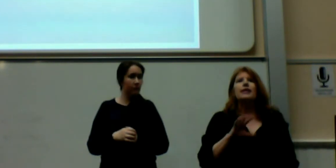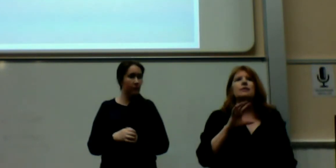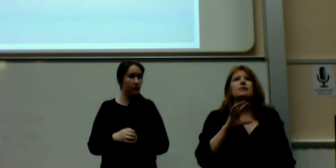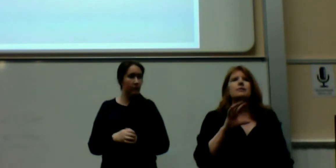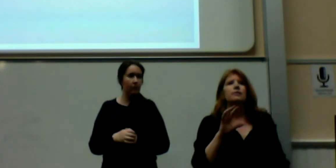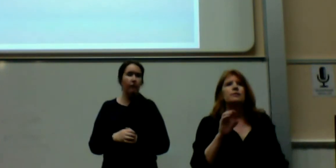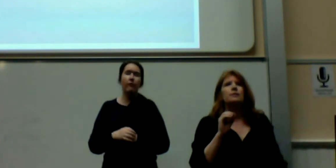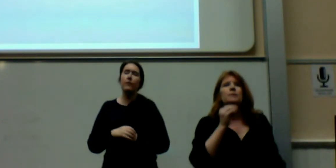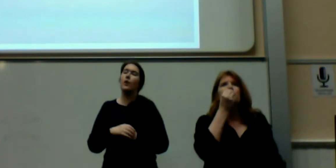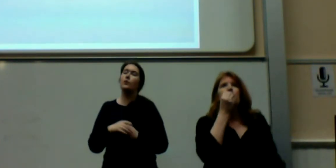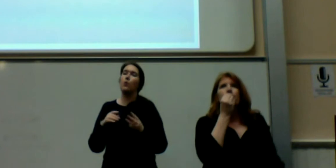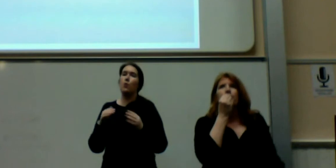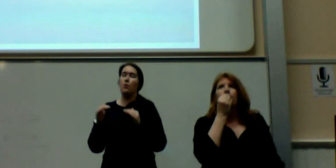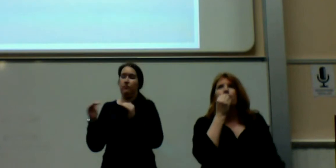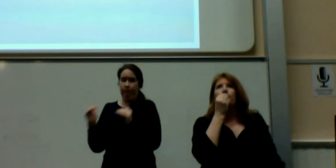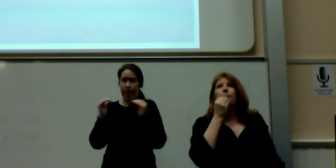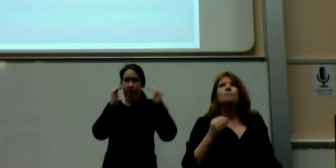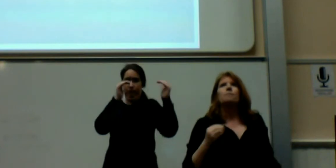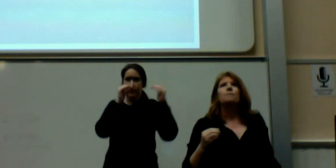All of these